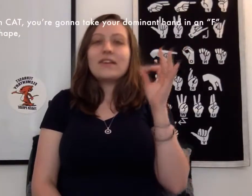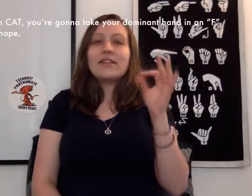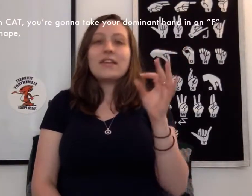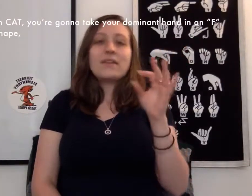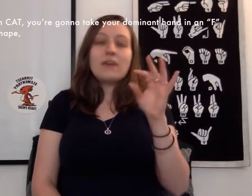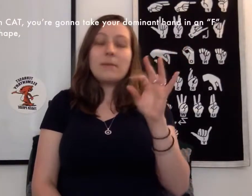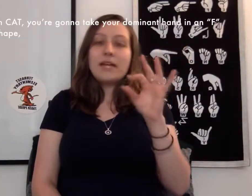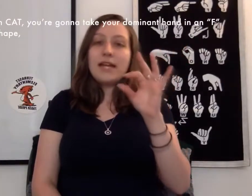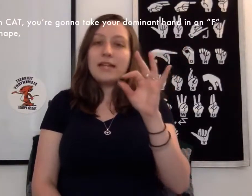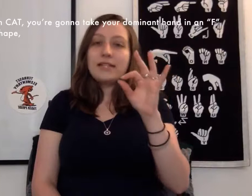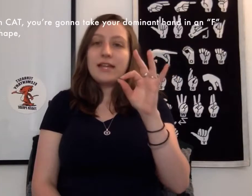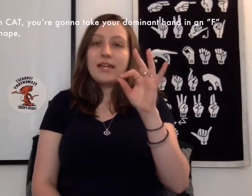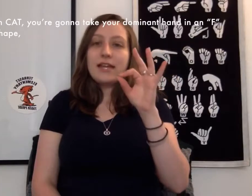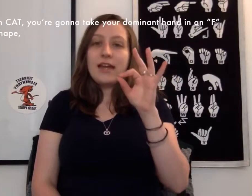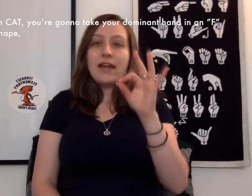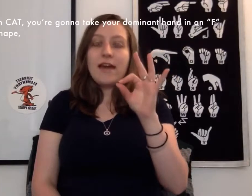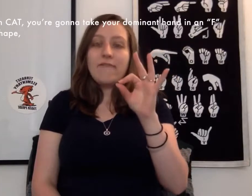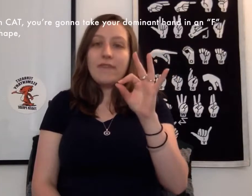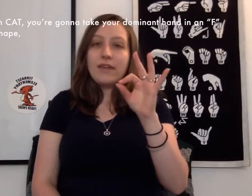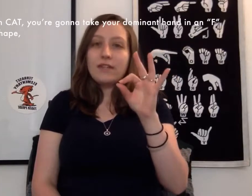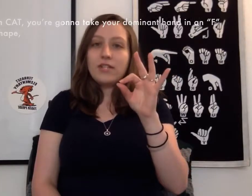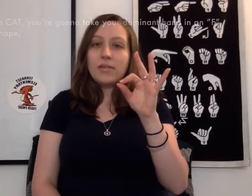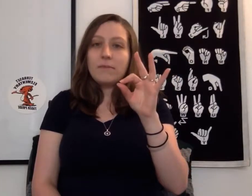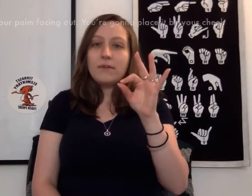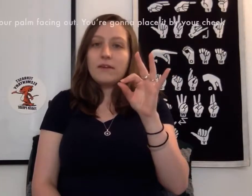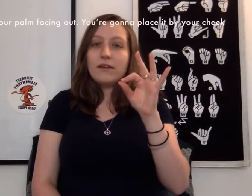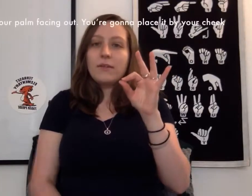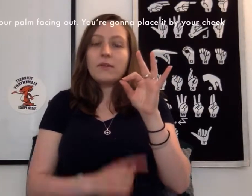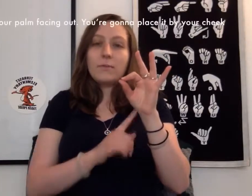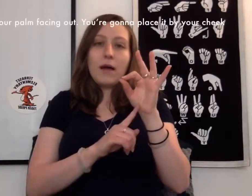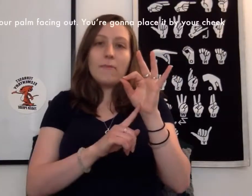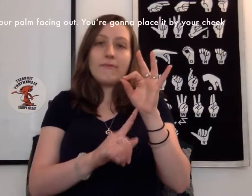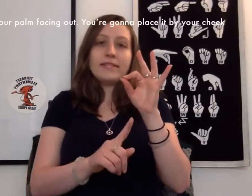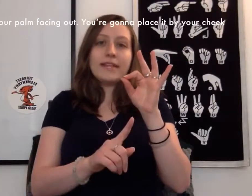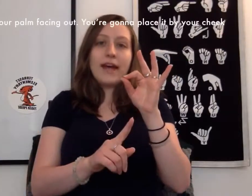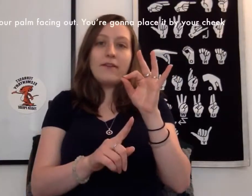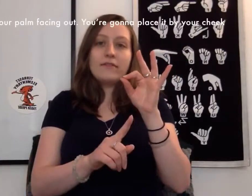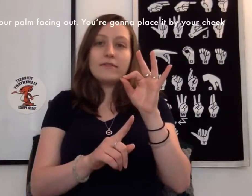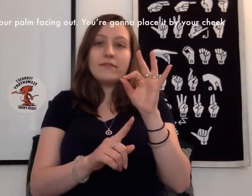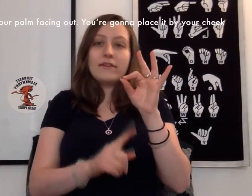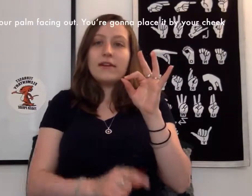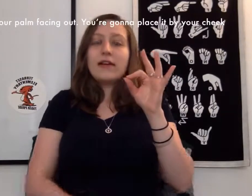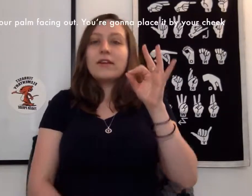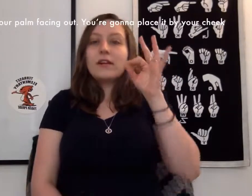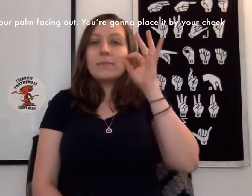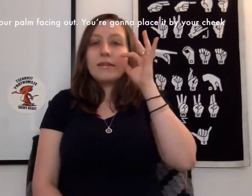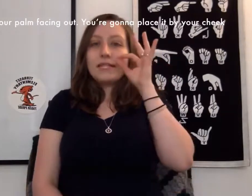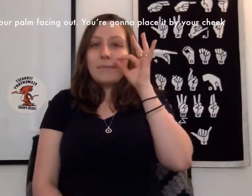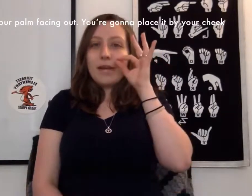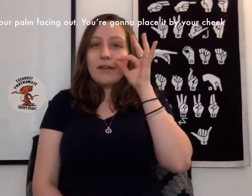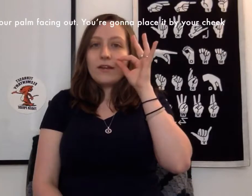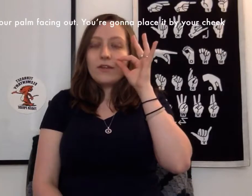take your dominant hand in an F hand shape with your palm facing out. You're going to place it by your